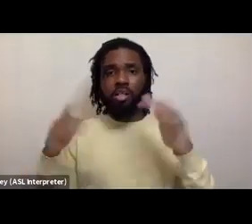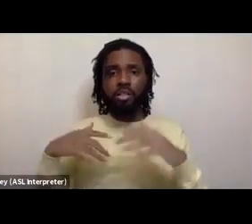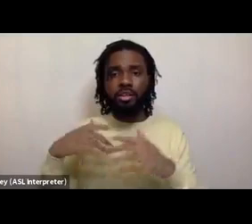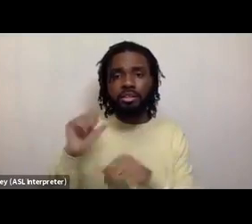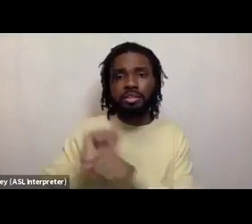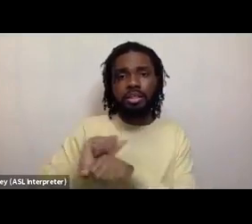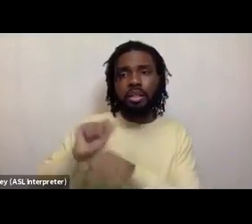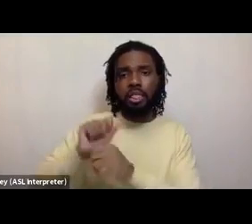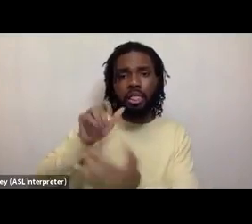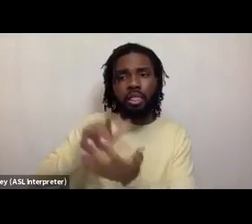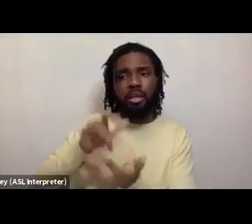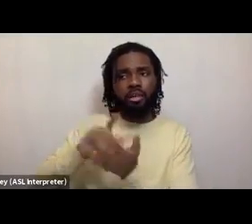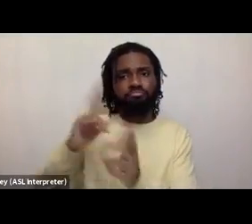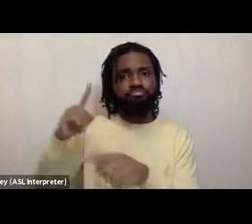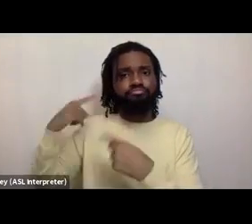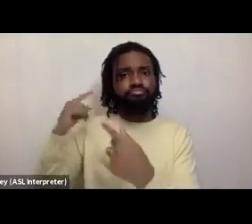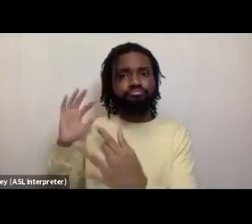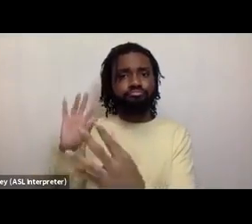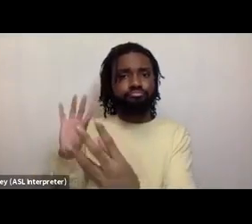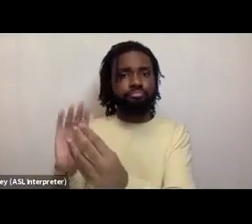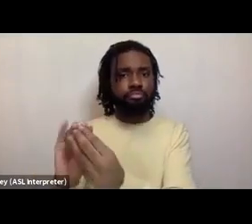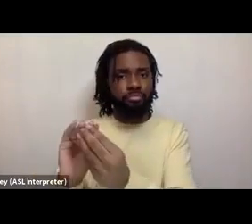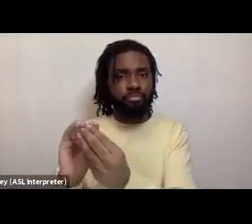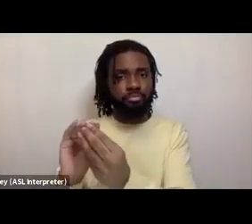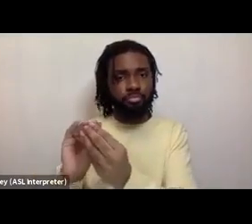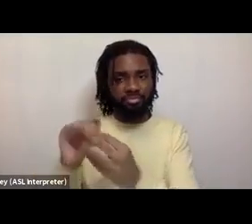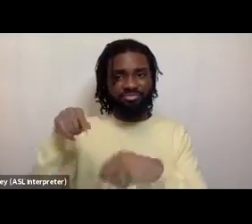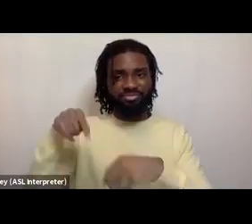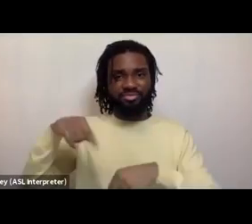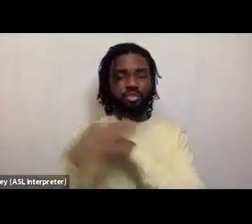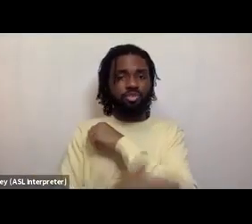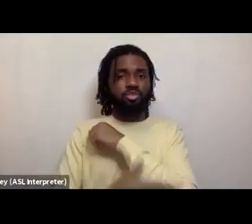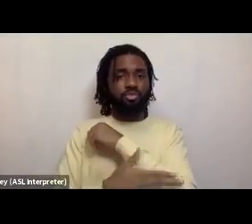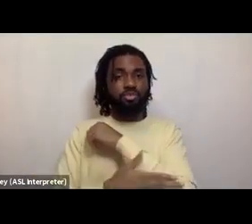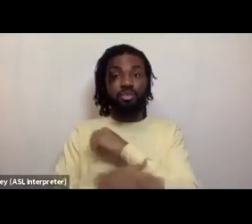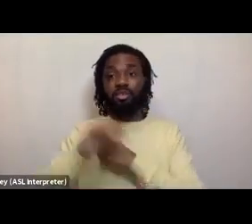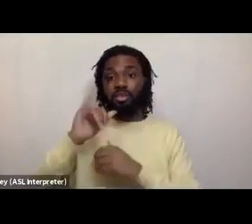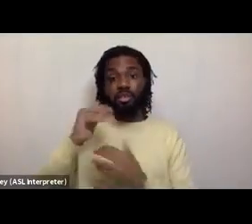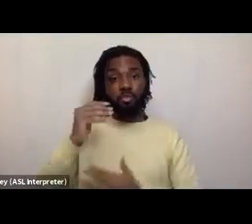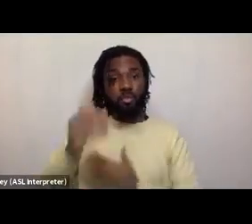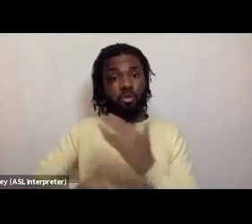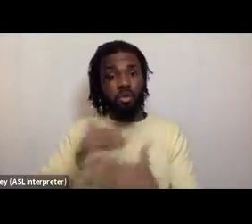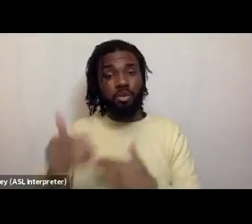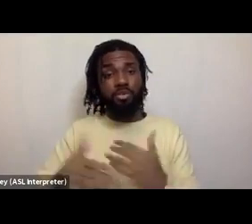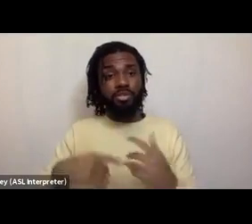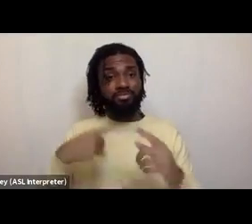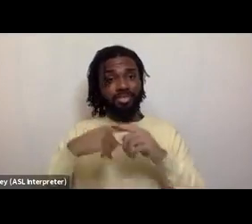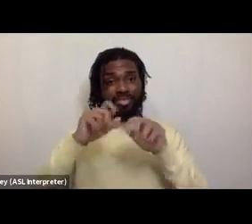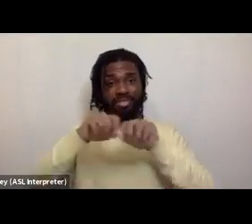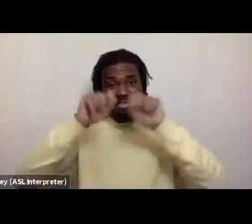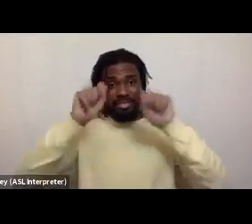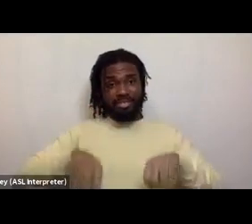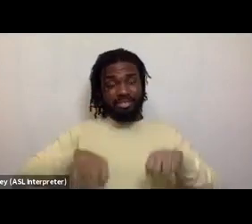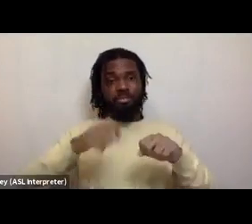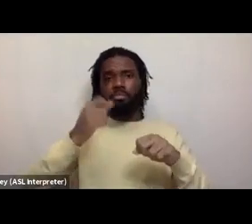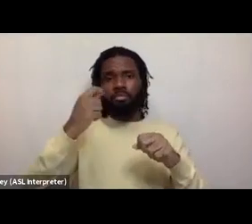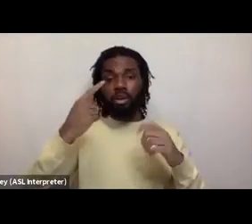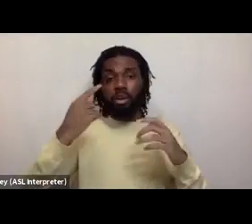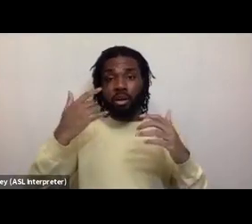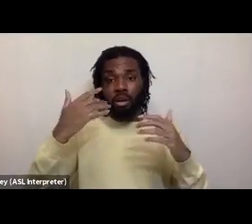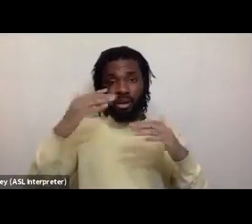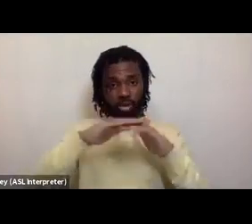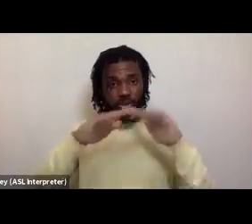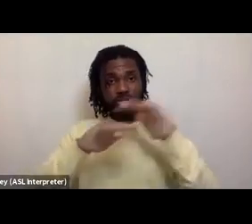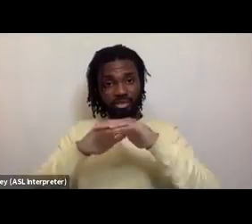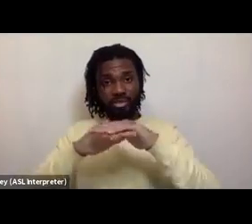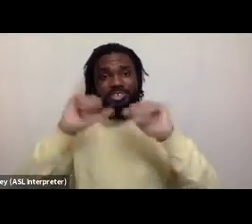country. So this entire process and these systems, which don't just intersect, but they depend upon